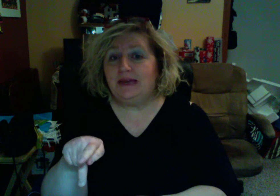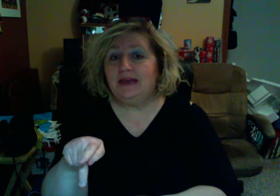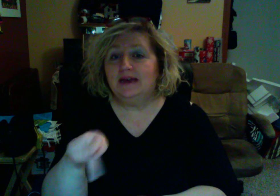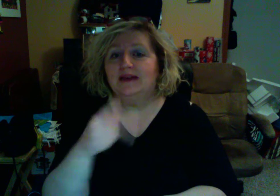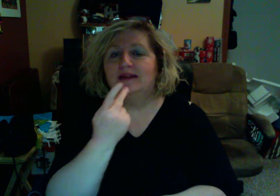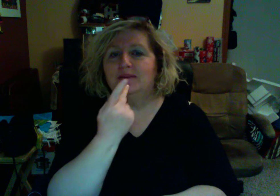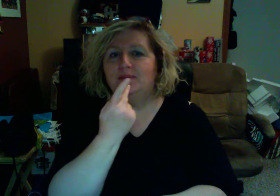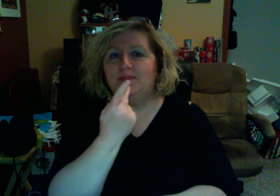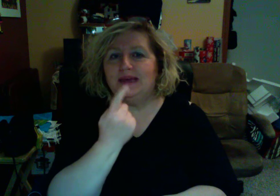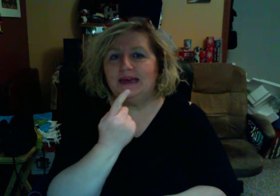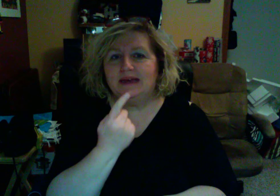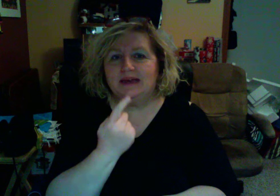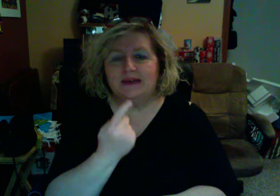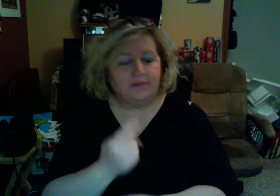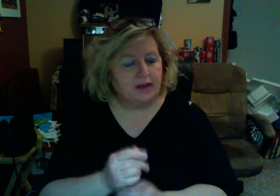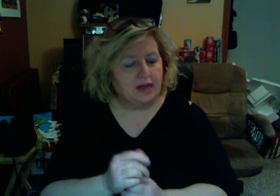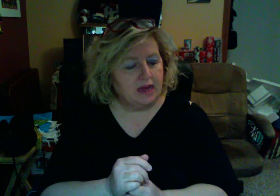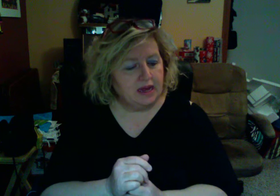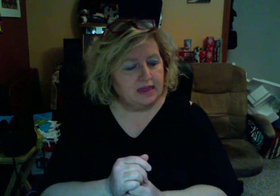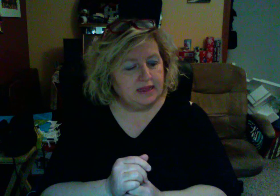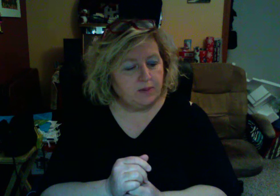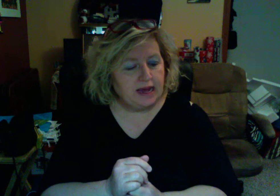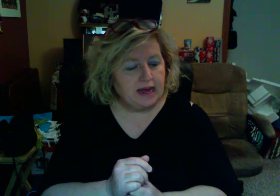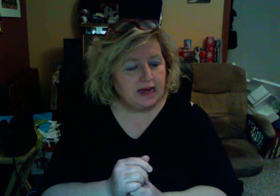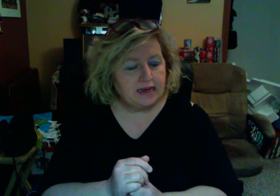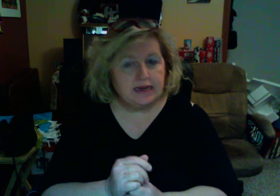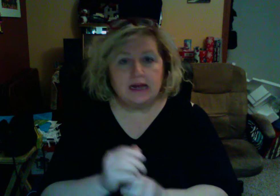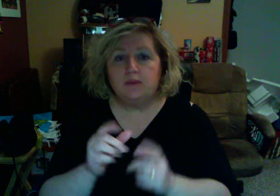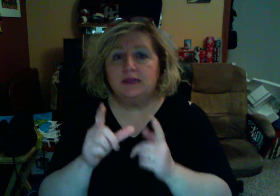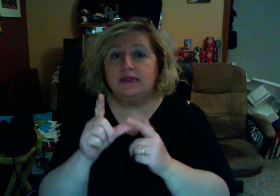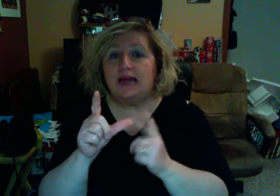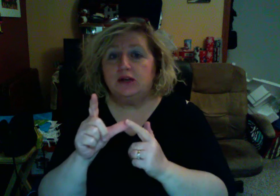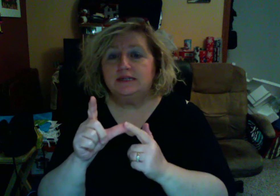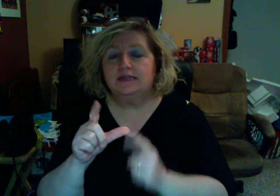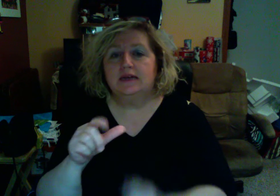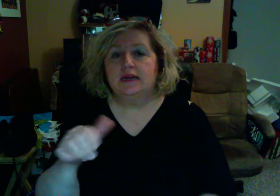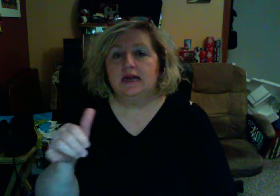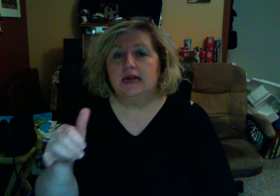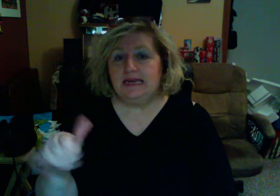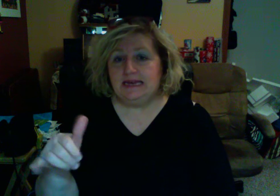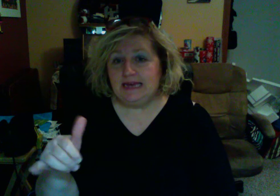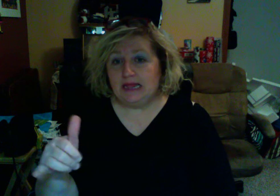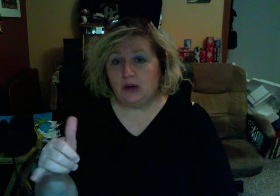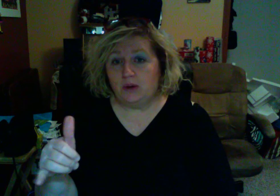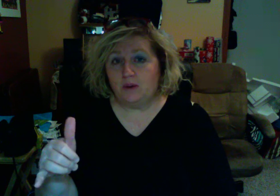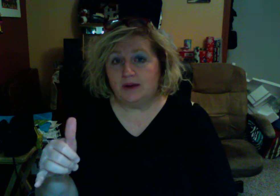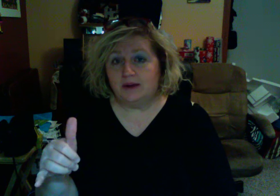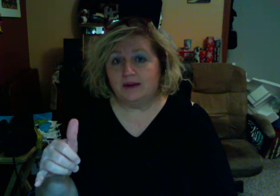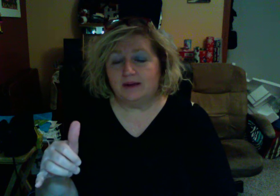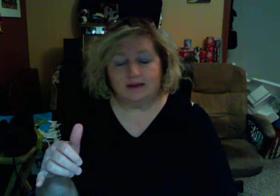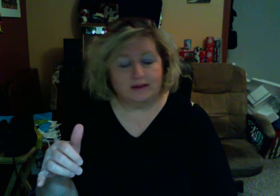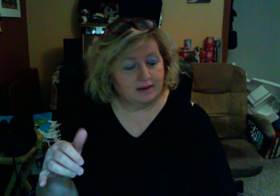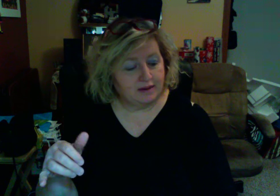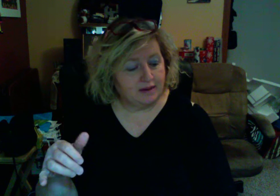P, pink. Then we had, with letters, yellow,